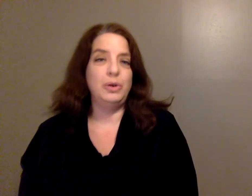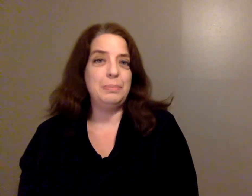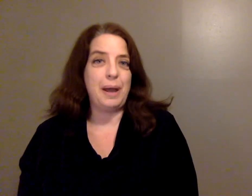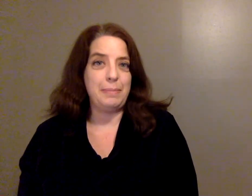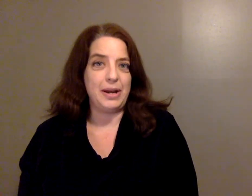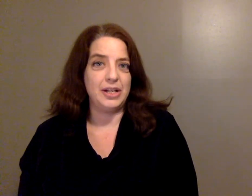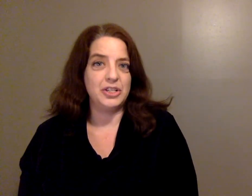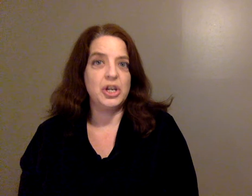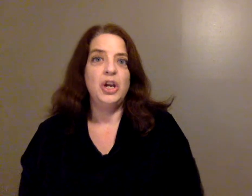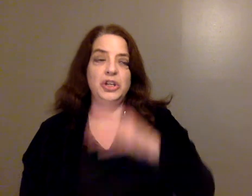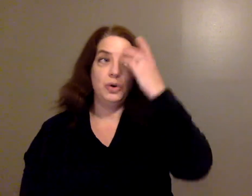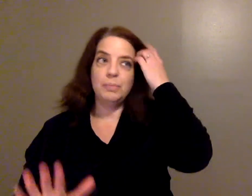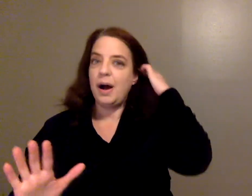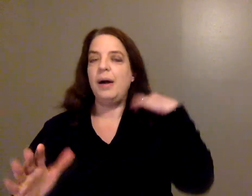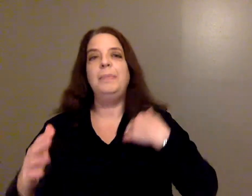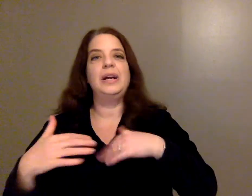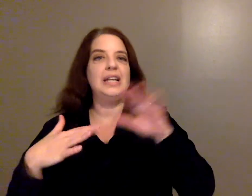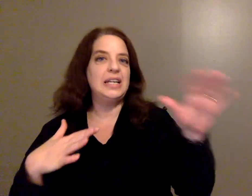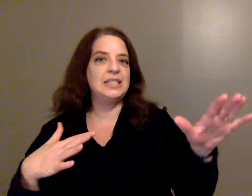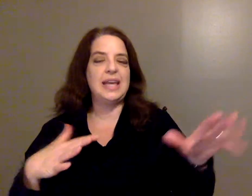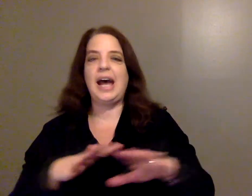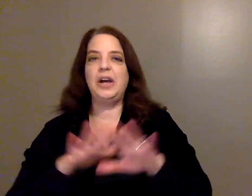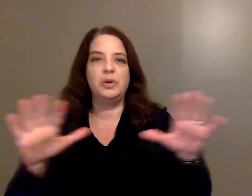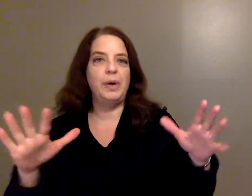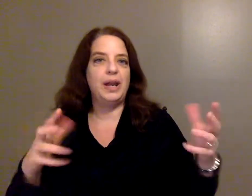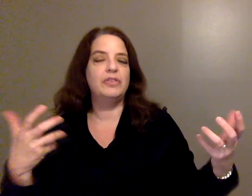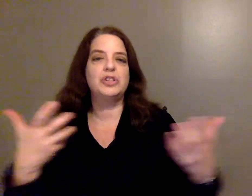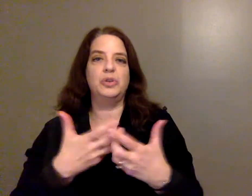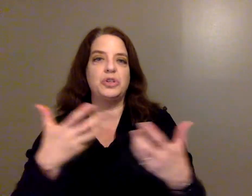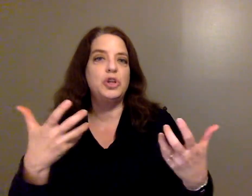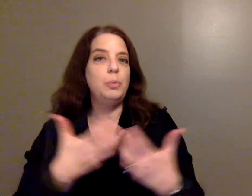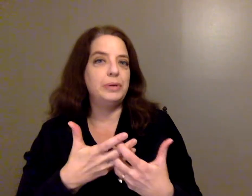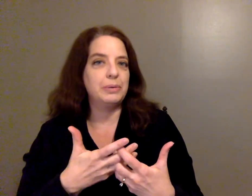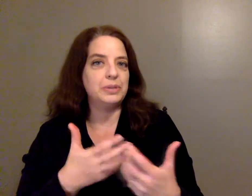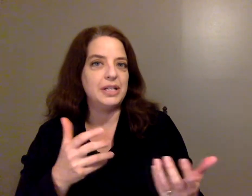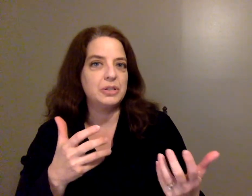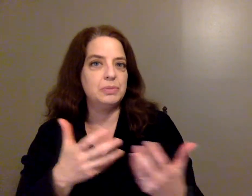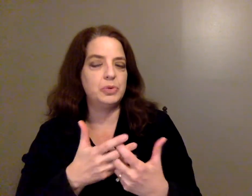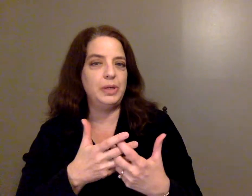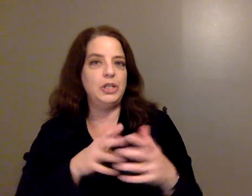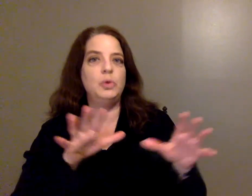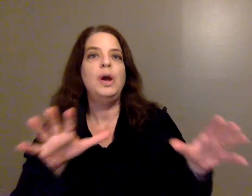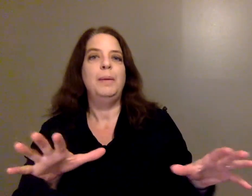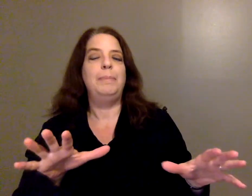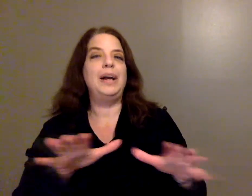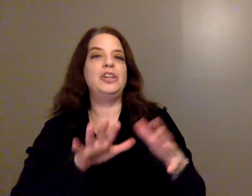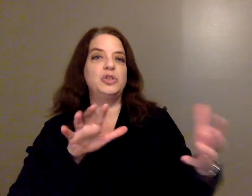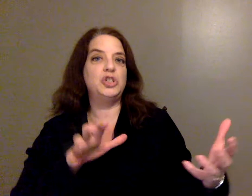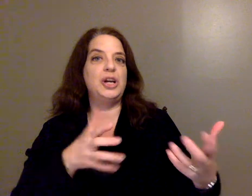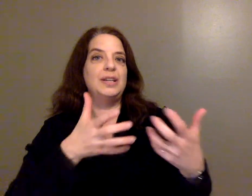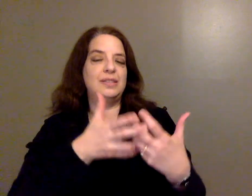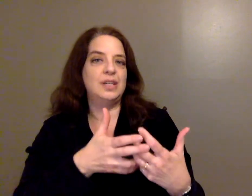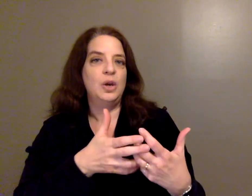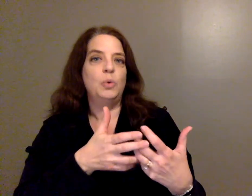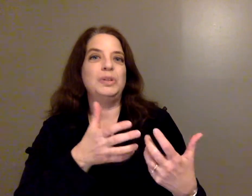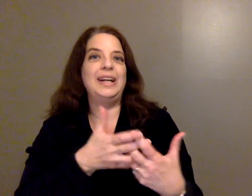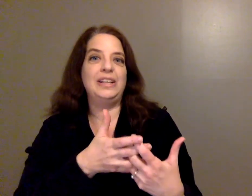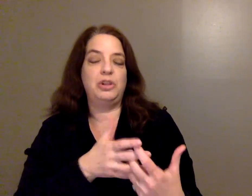by marriage. Your mom married his dad or whatever, so there's no blood relation between you, but you're just related through